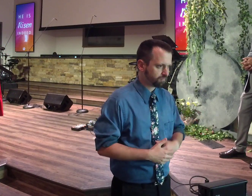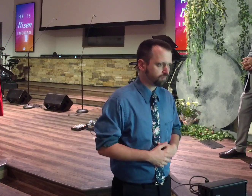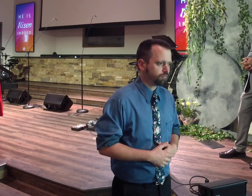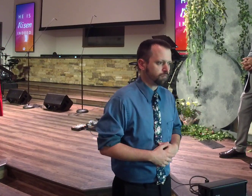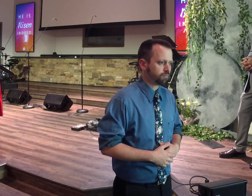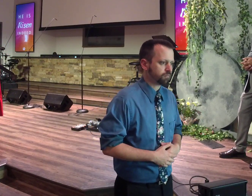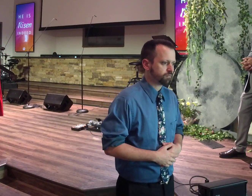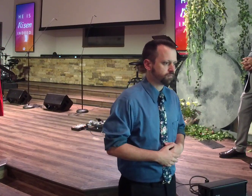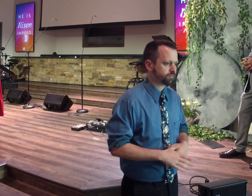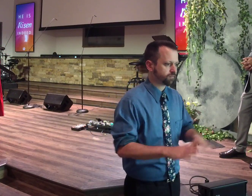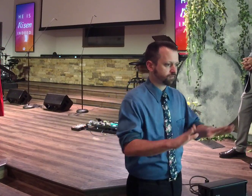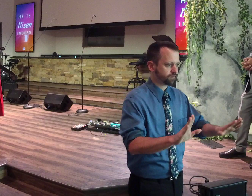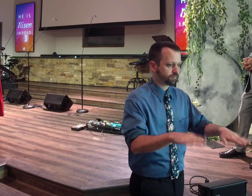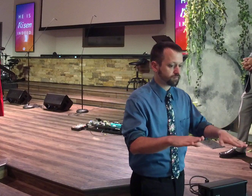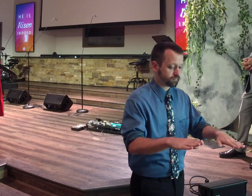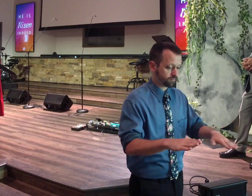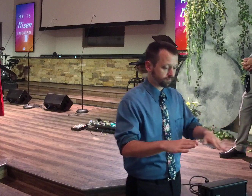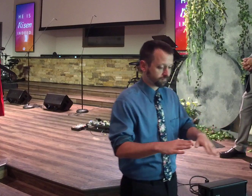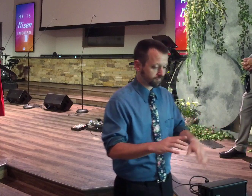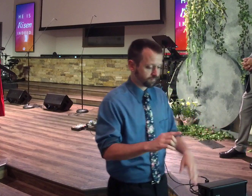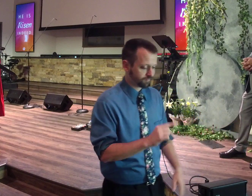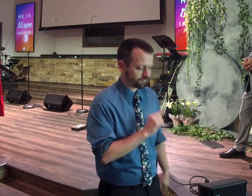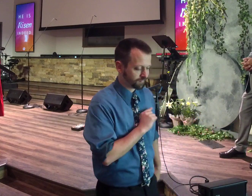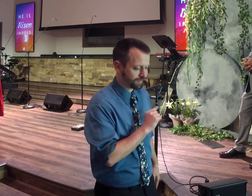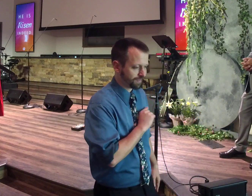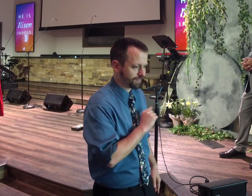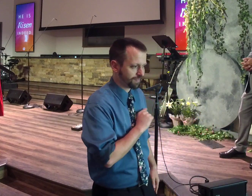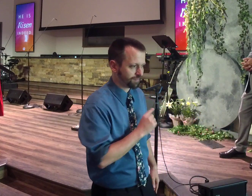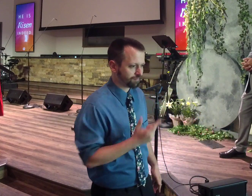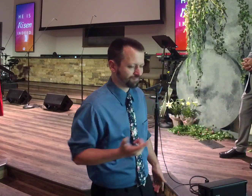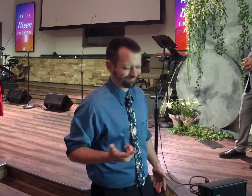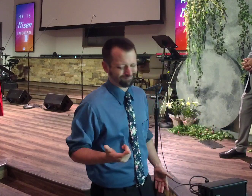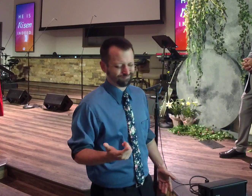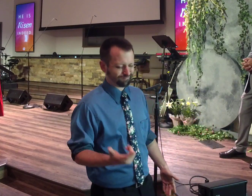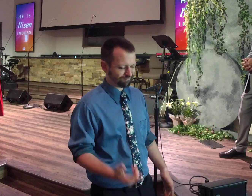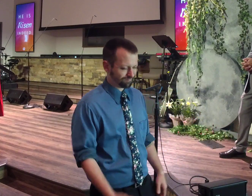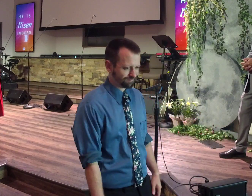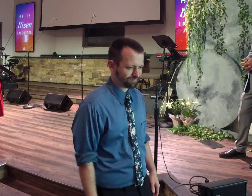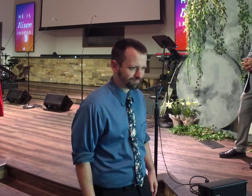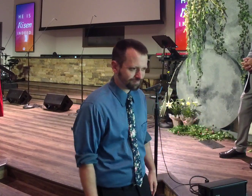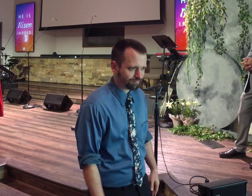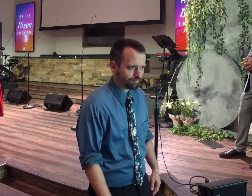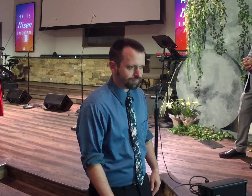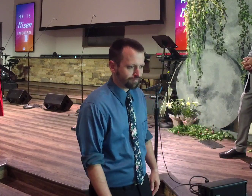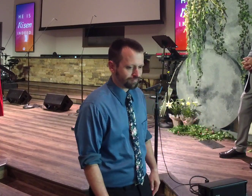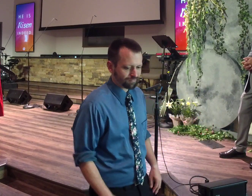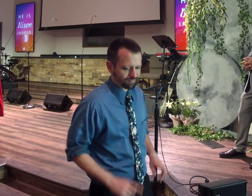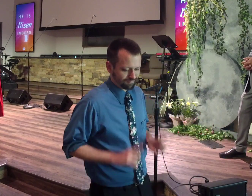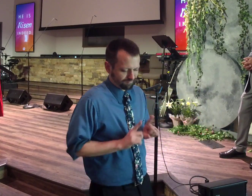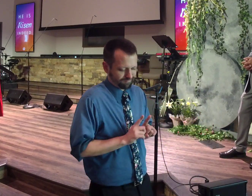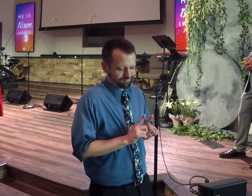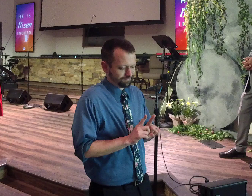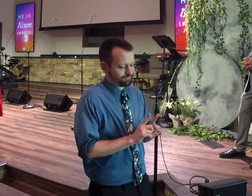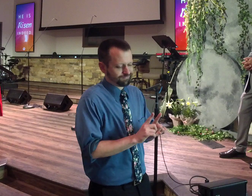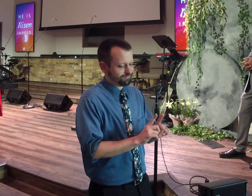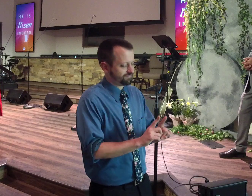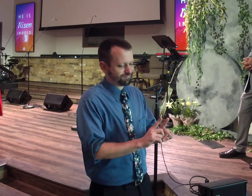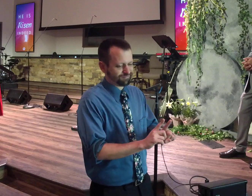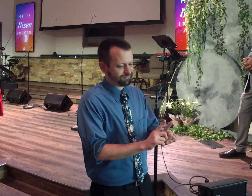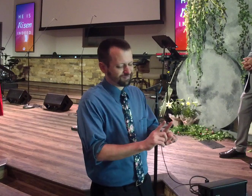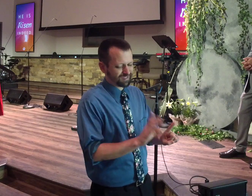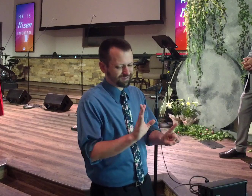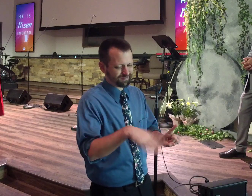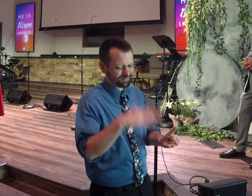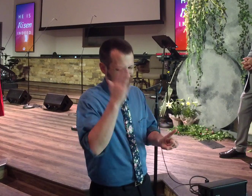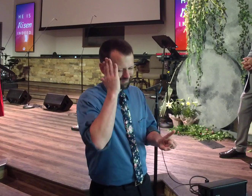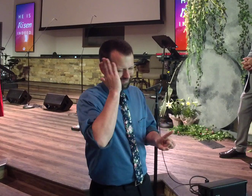You know, condemnation never stirred me much. My ever-present companion always there to make sure that I knew that